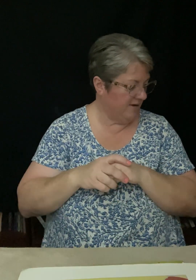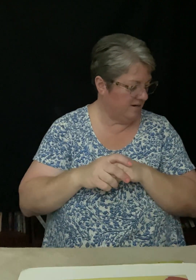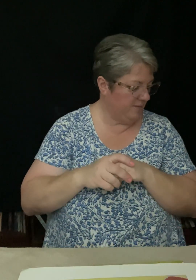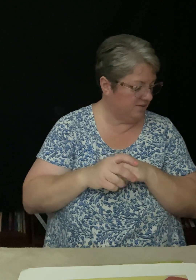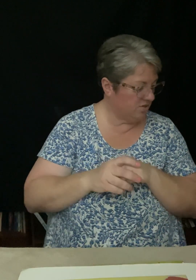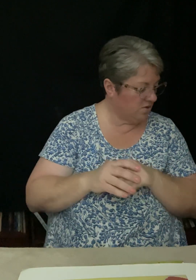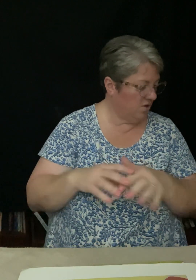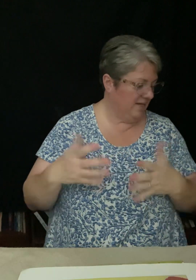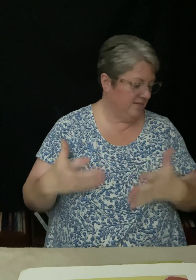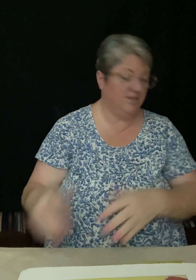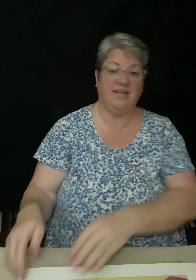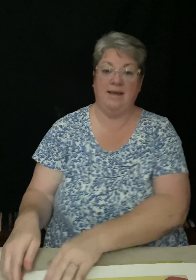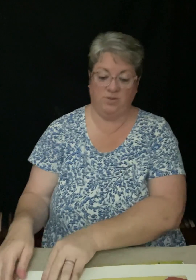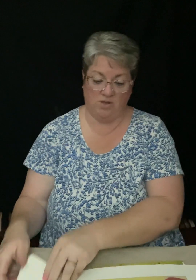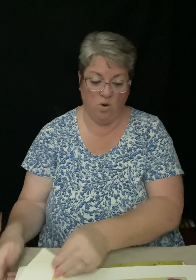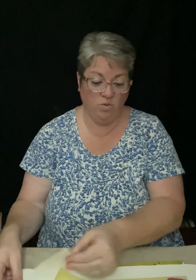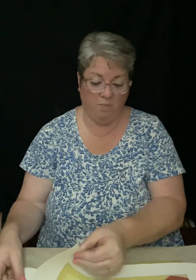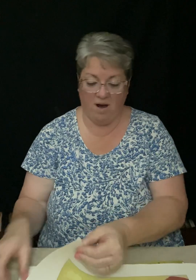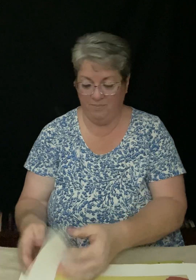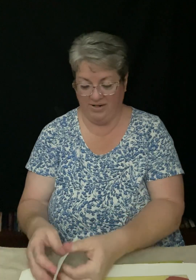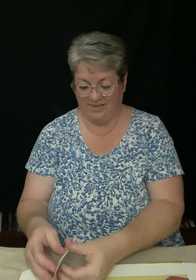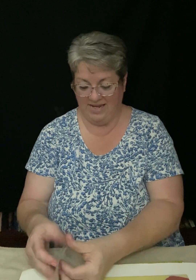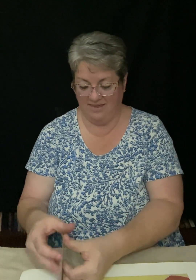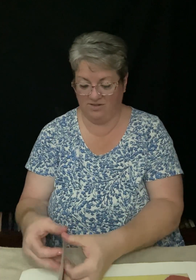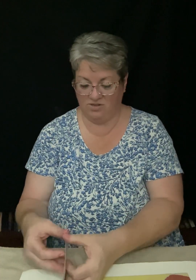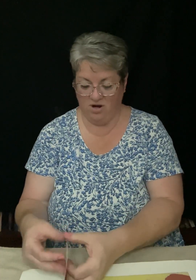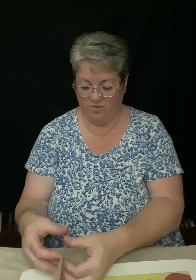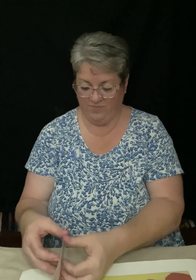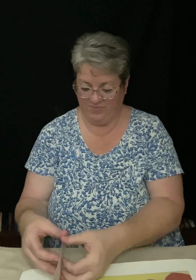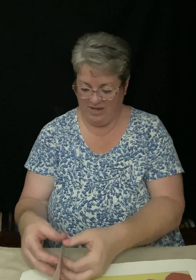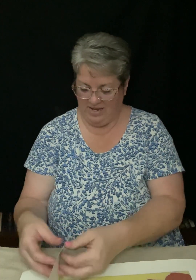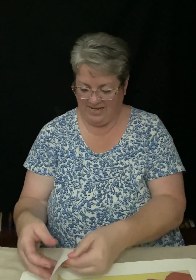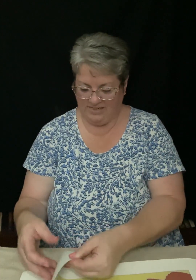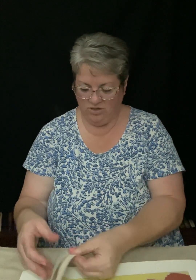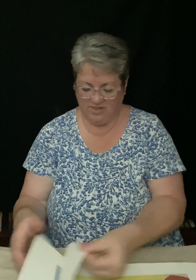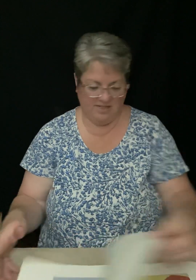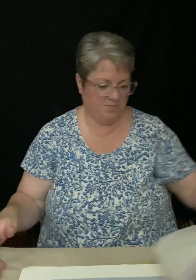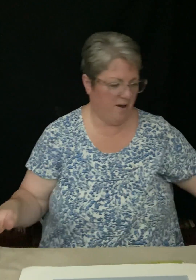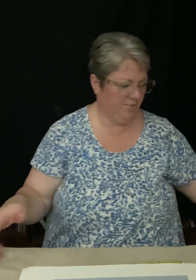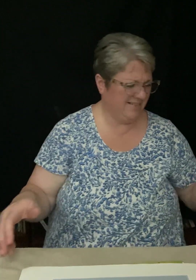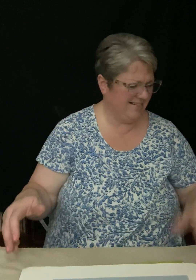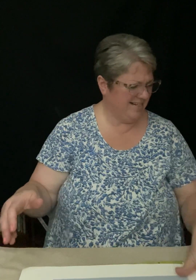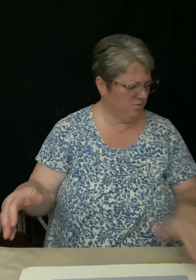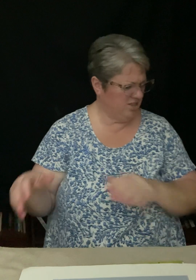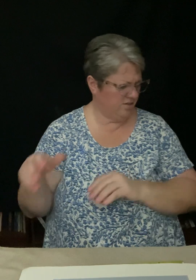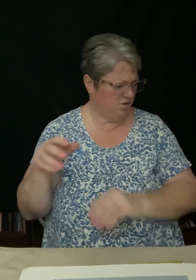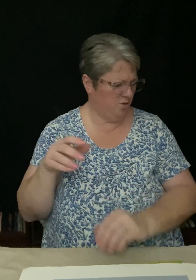in a big circle until he came to his own paw prints in the snow. And as he looked at these paw prints, he said, well, geez, they're too big